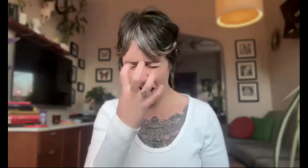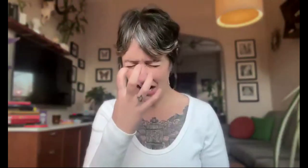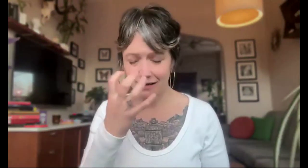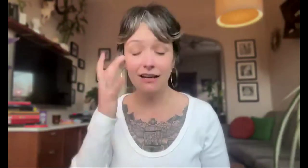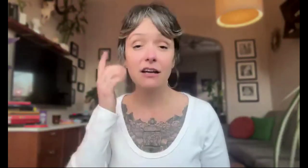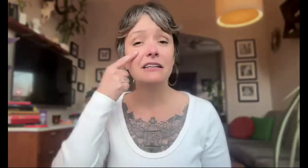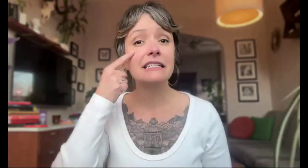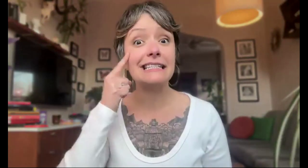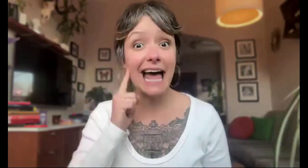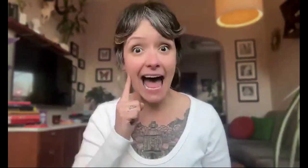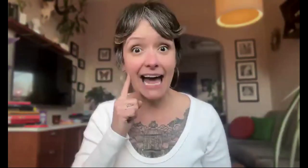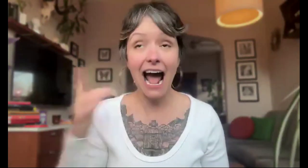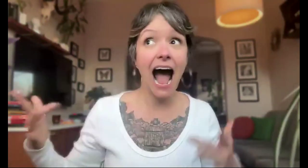mad, sad,